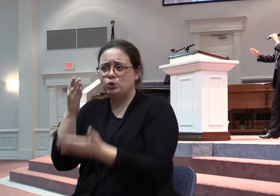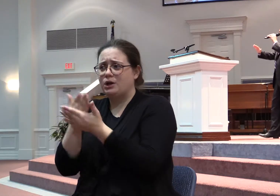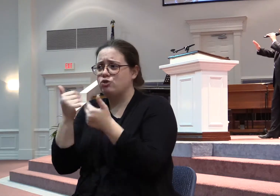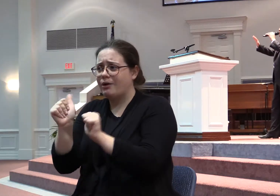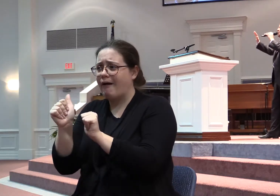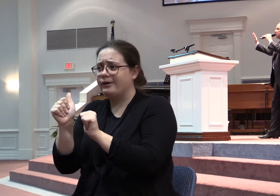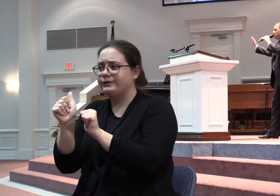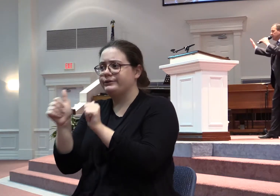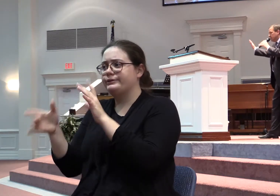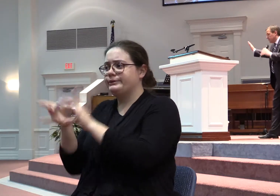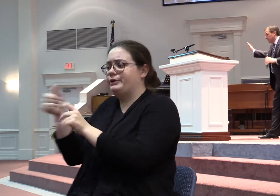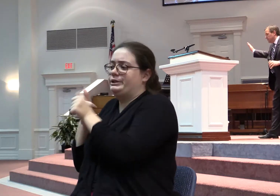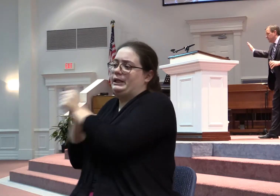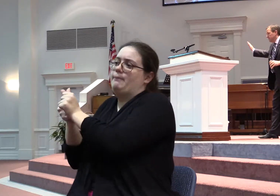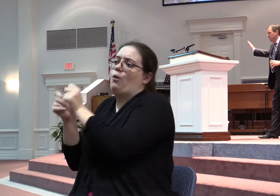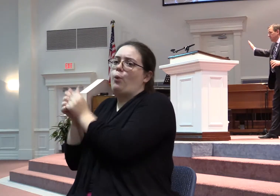Spiritually keep up with the Joneses.